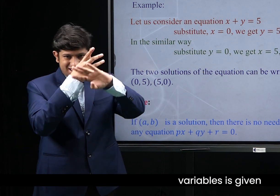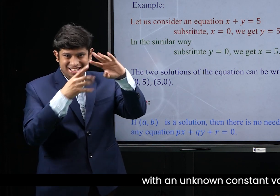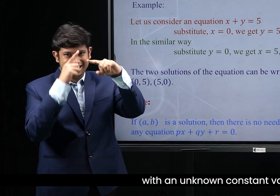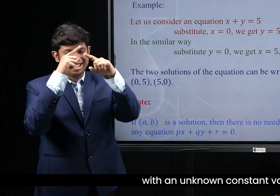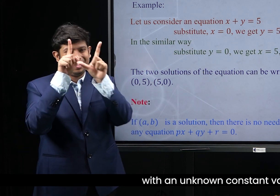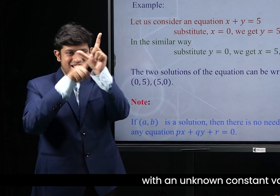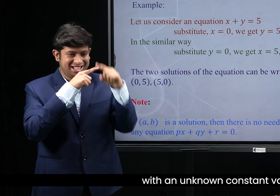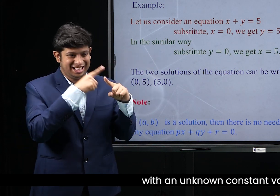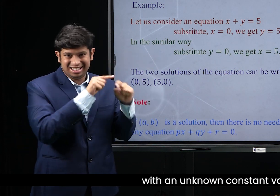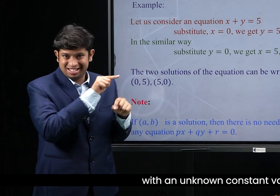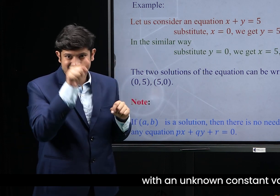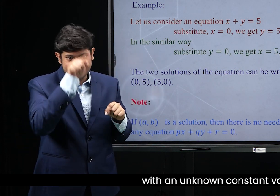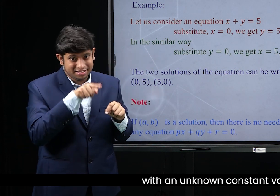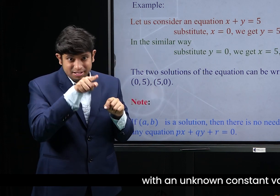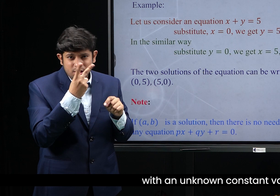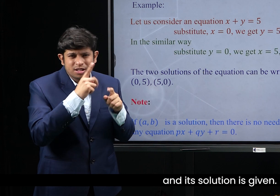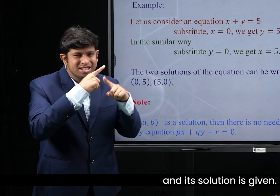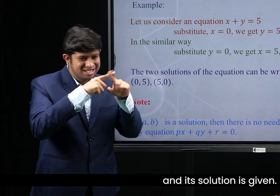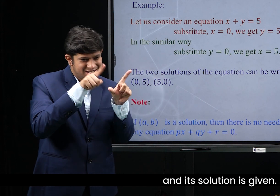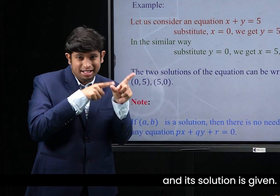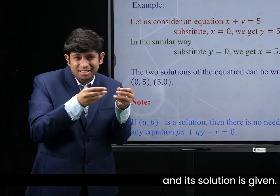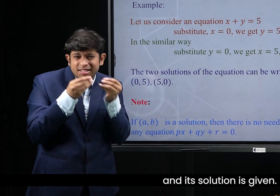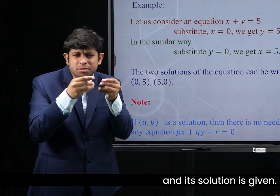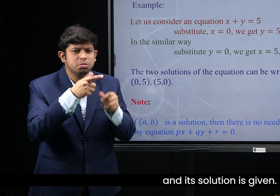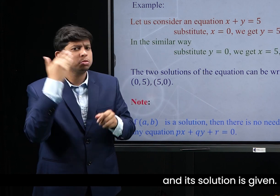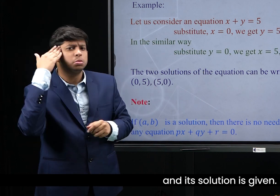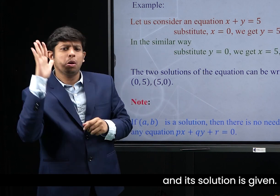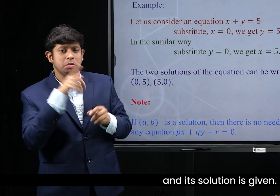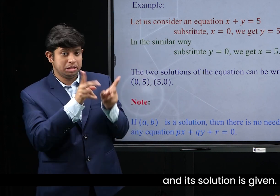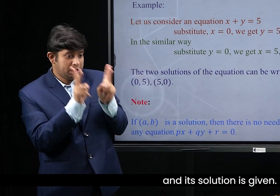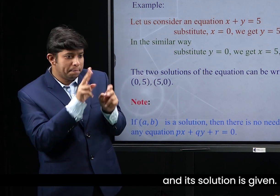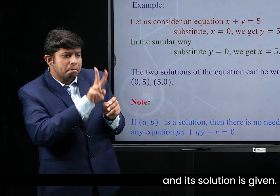with an unknown constant value and its solution is given.